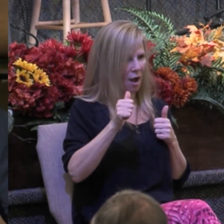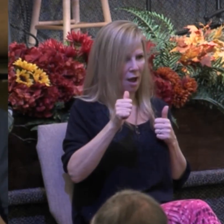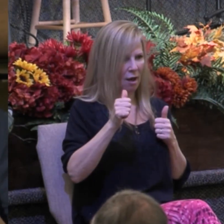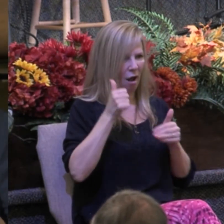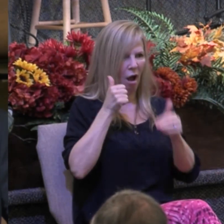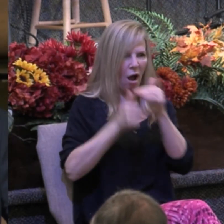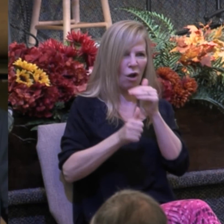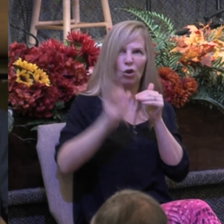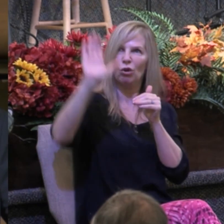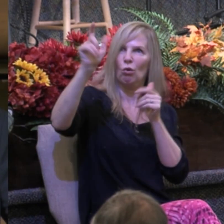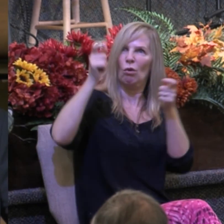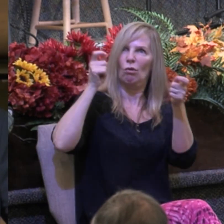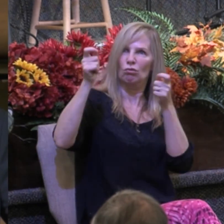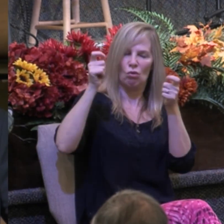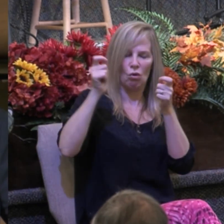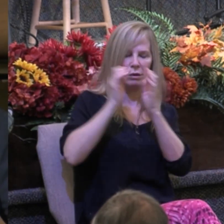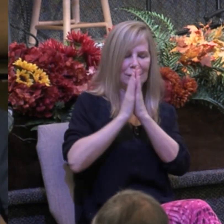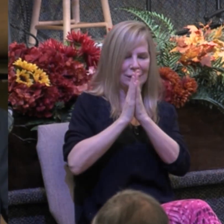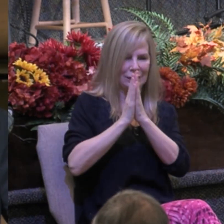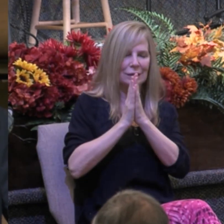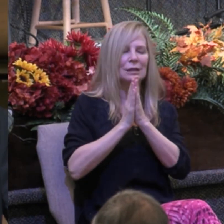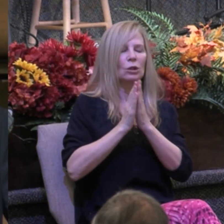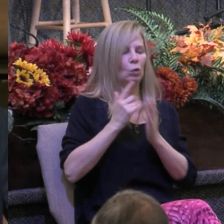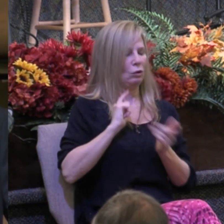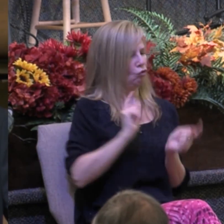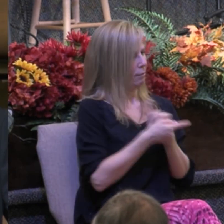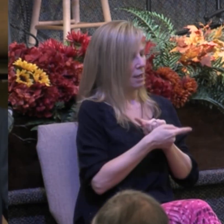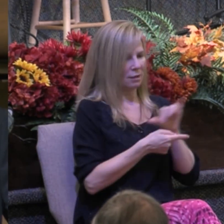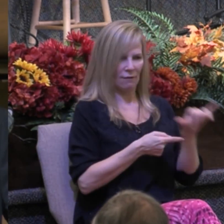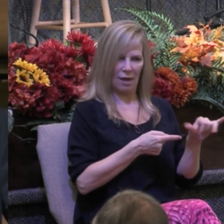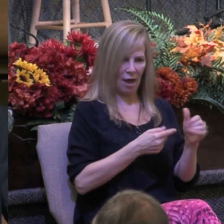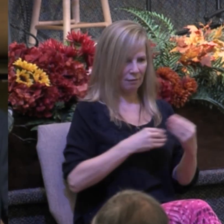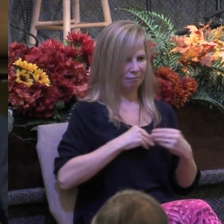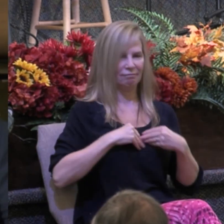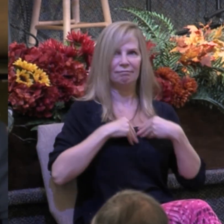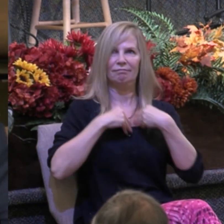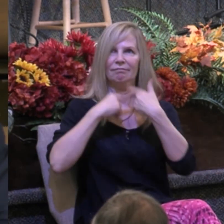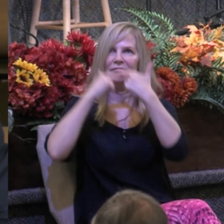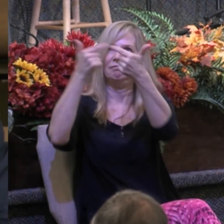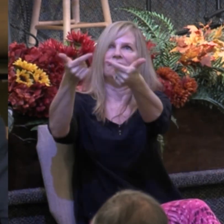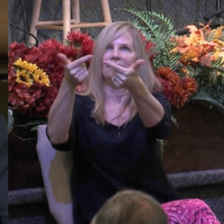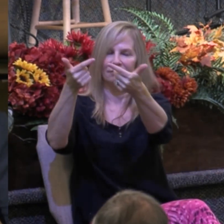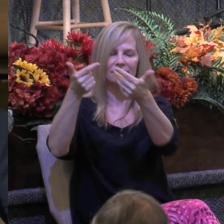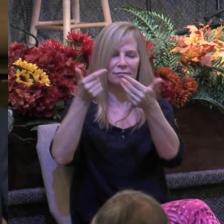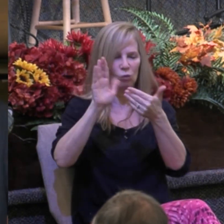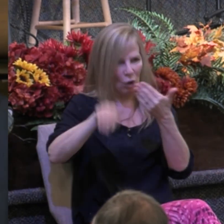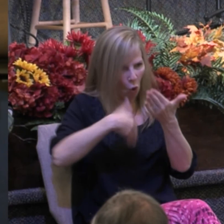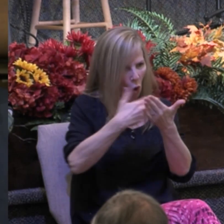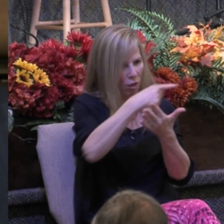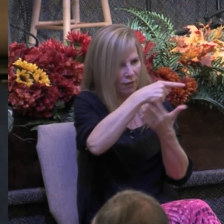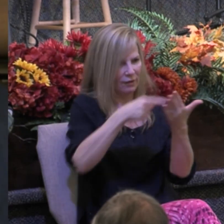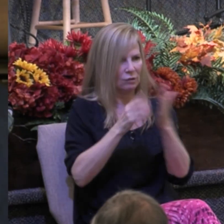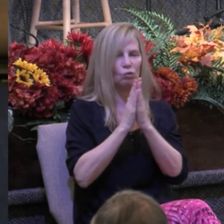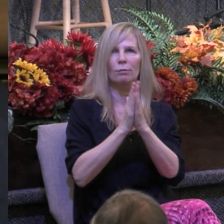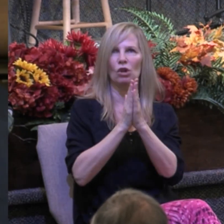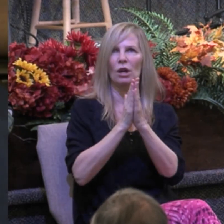your dominance, that we might indeed repent of that. All of this, Lord, we pray in Jesus' name.